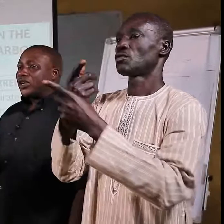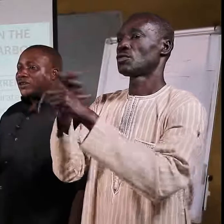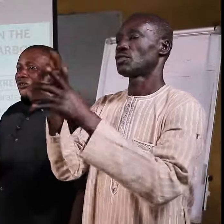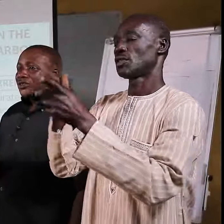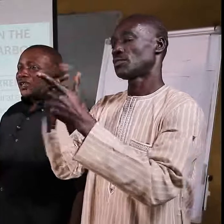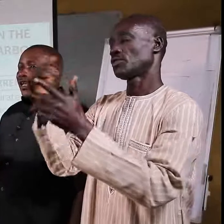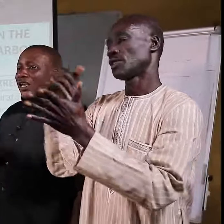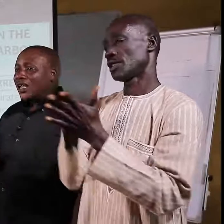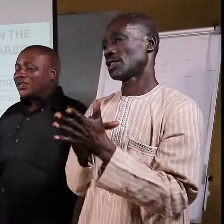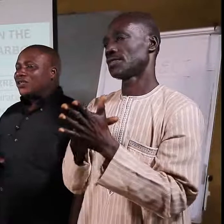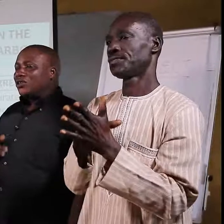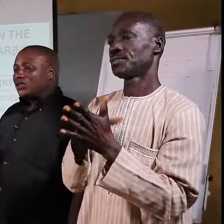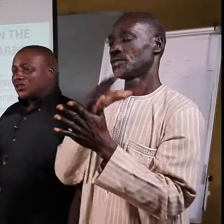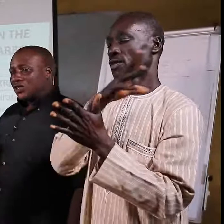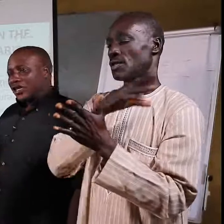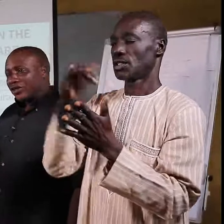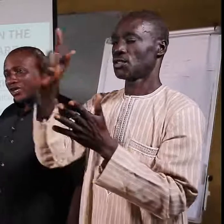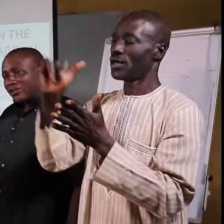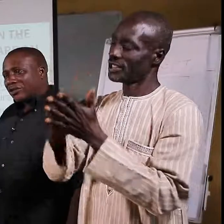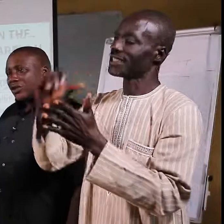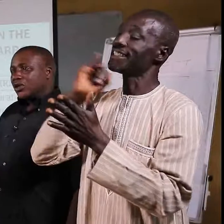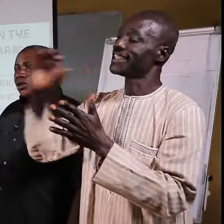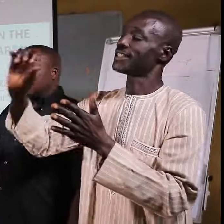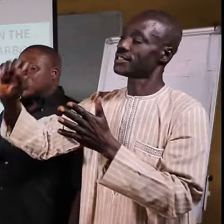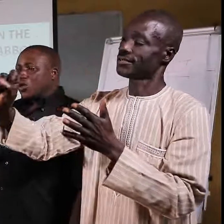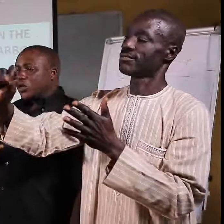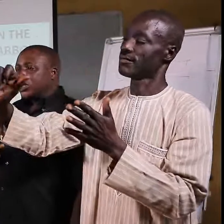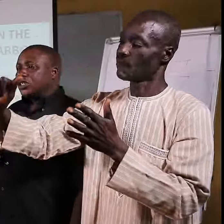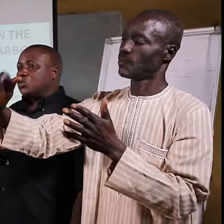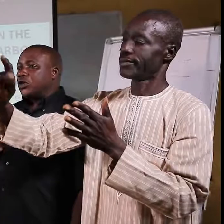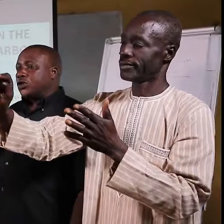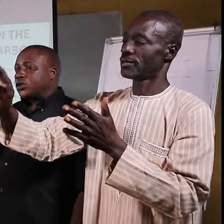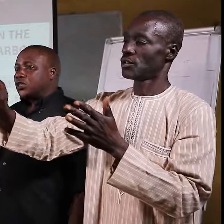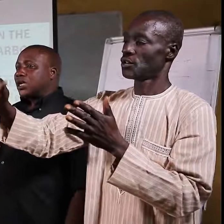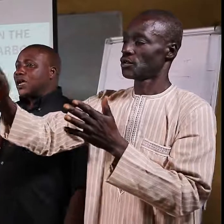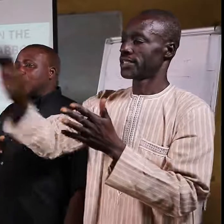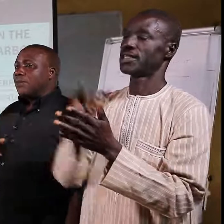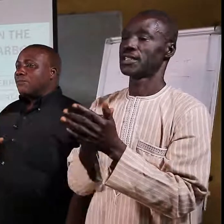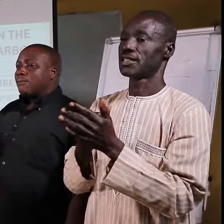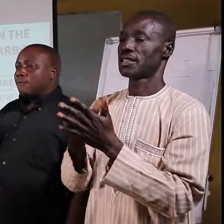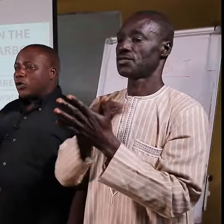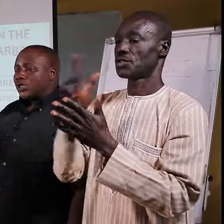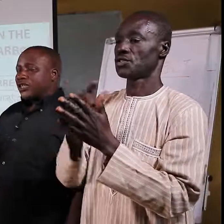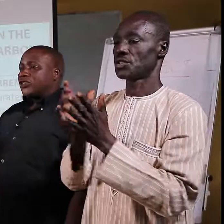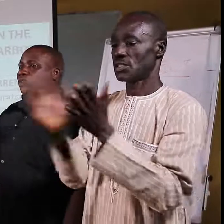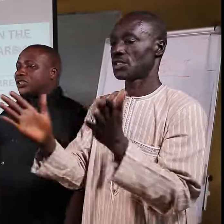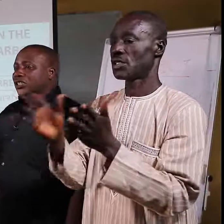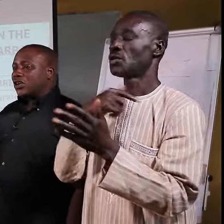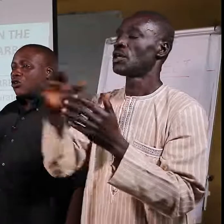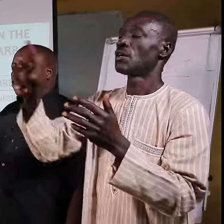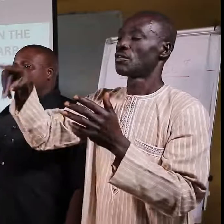saturated hydrocarbon and the unsaturated hydrocarbon, the common reagent we use are